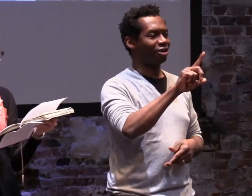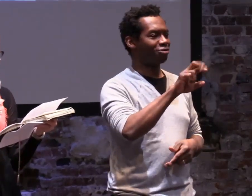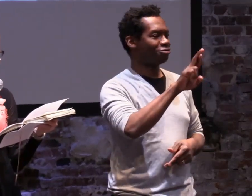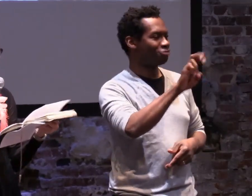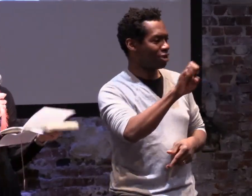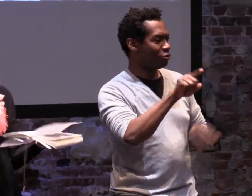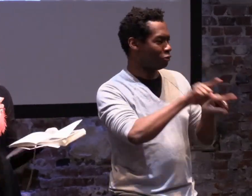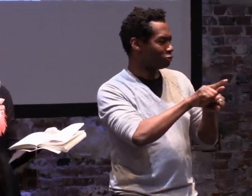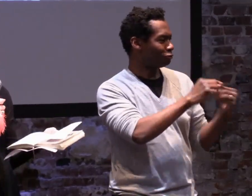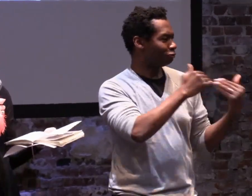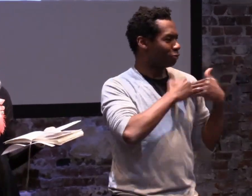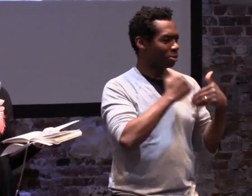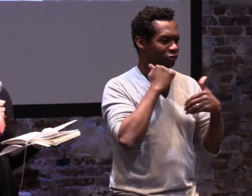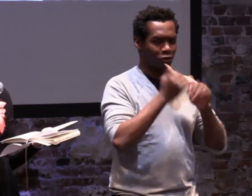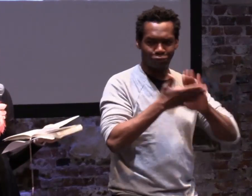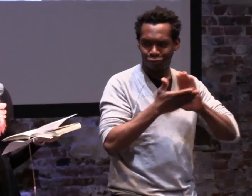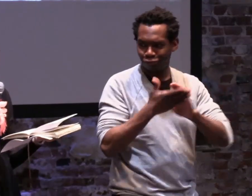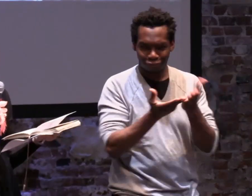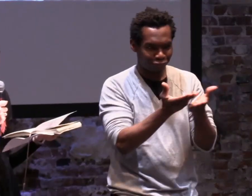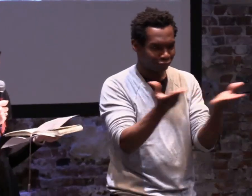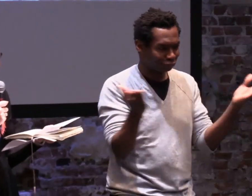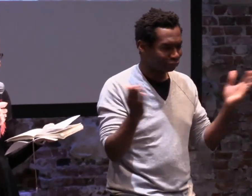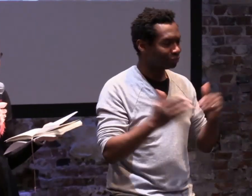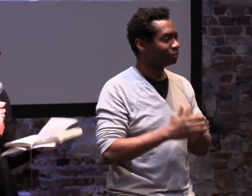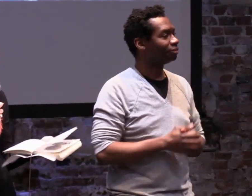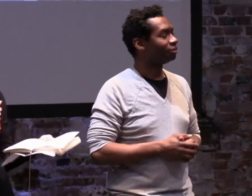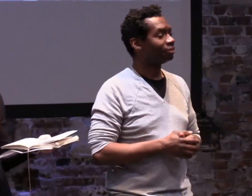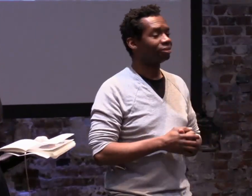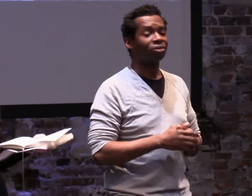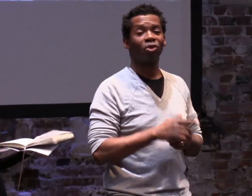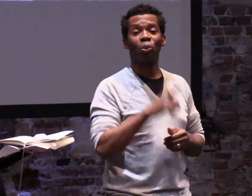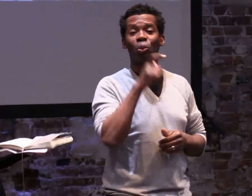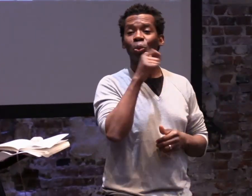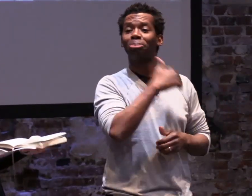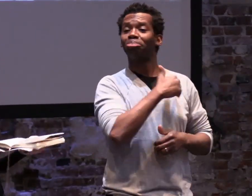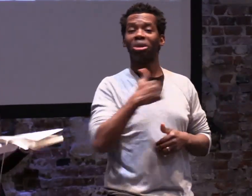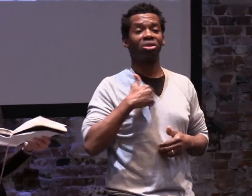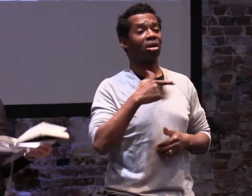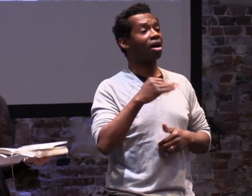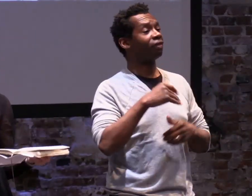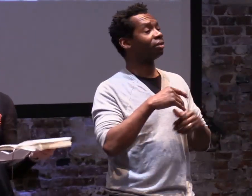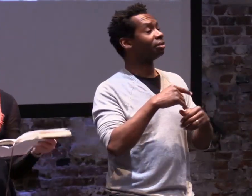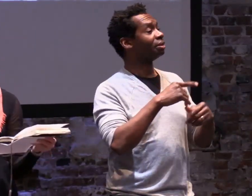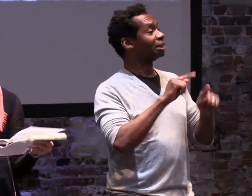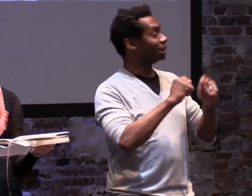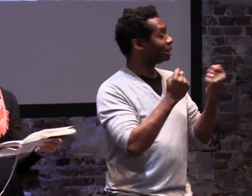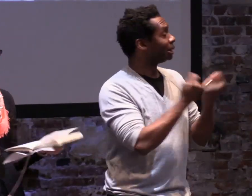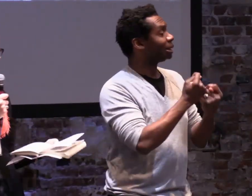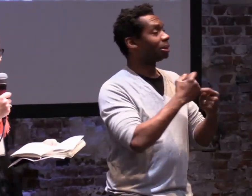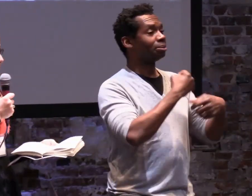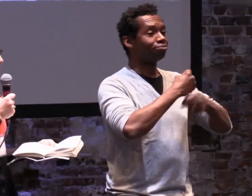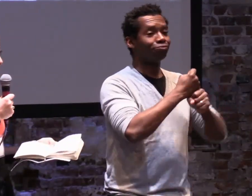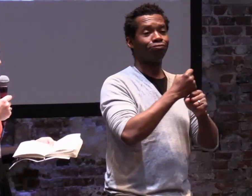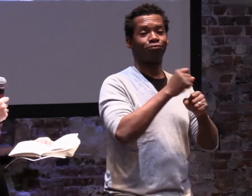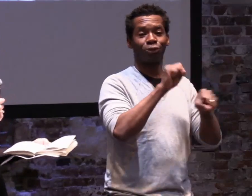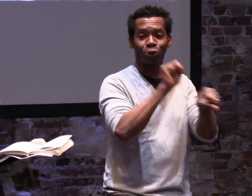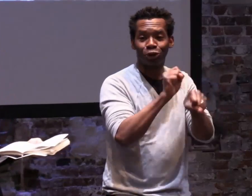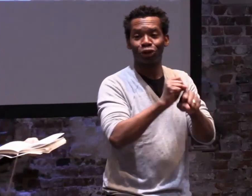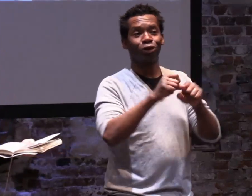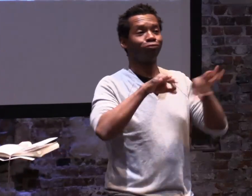If you're a part of this convening producing team, will you please stand if you're able or raise your hand so we can all thank you?